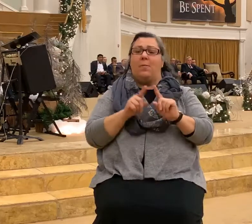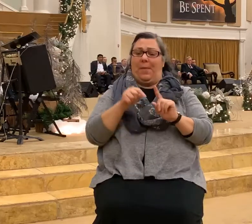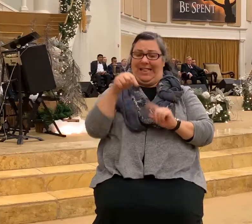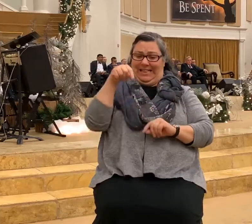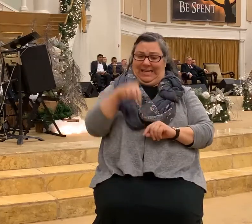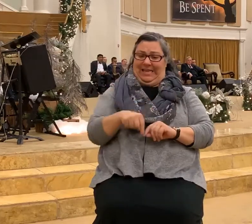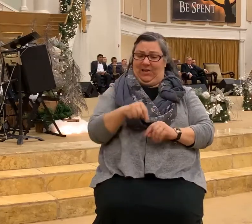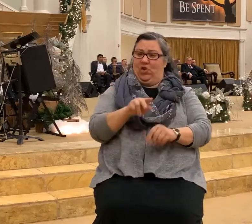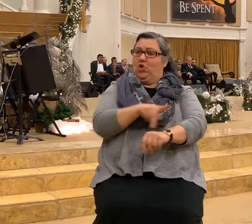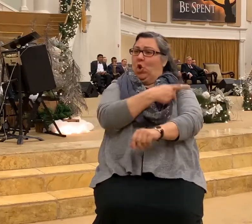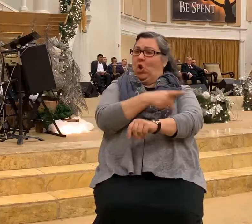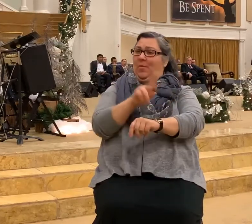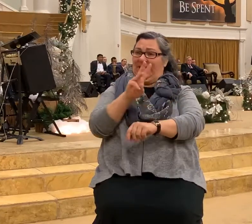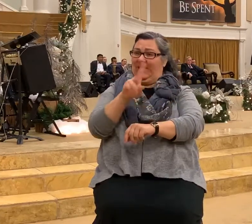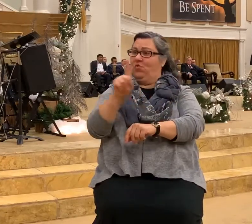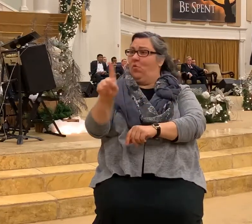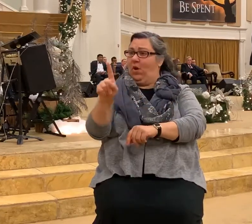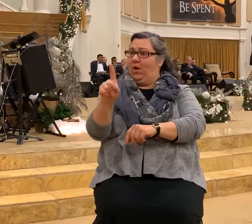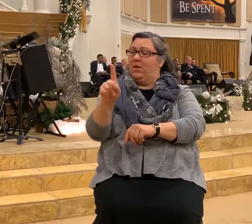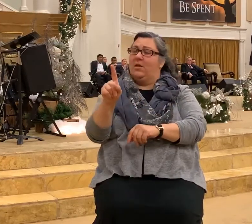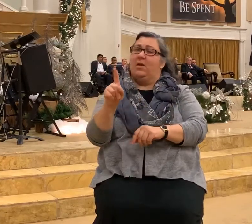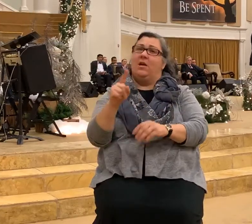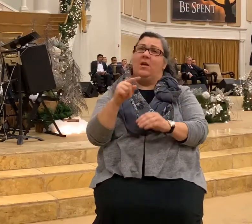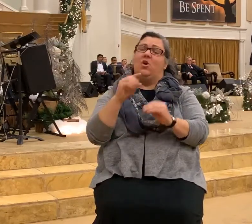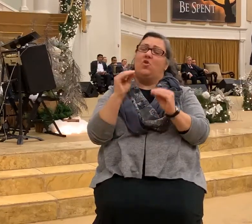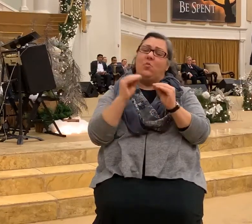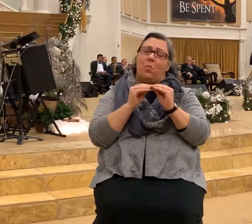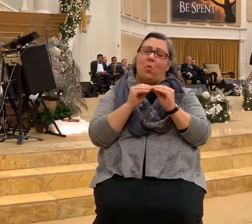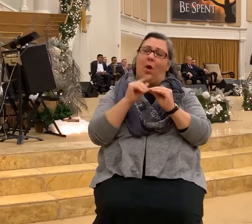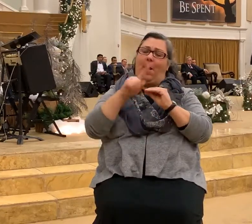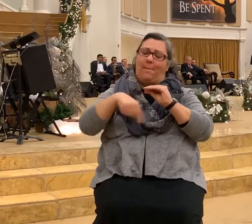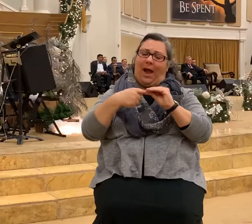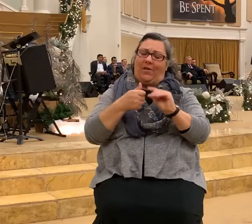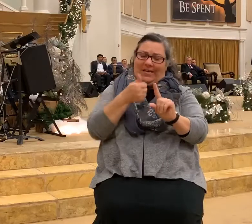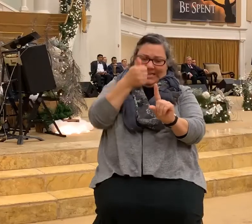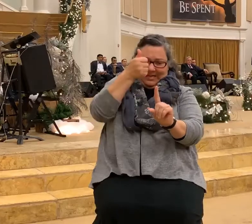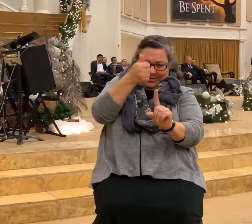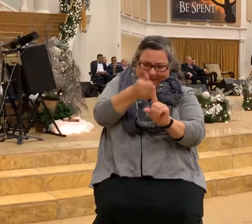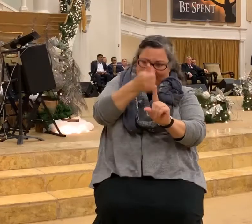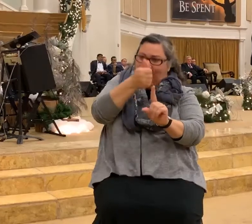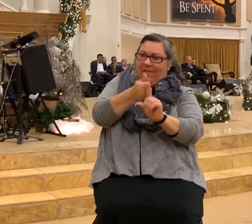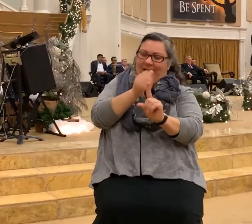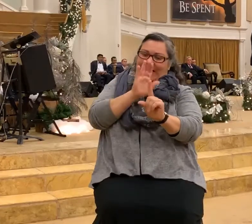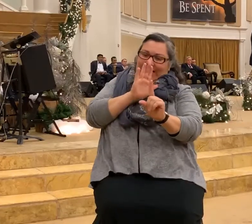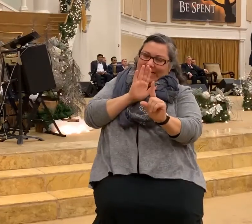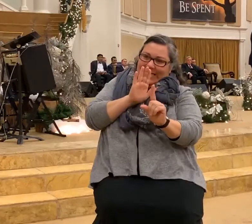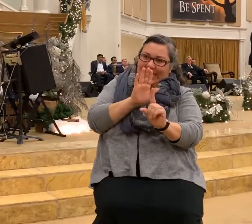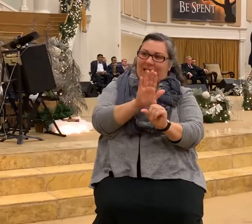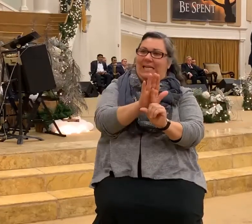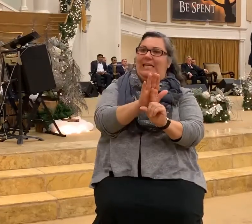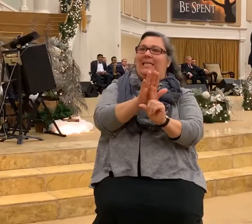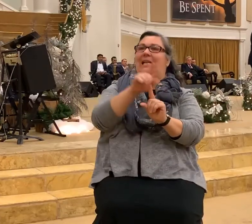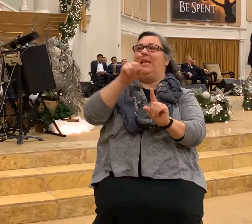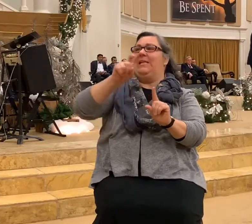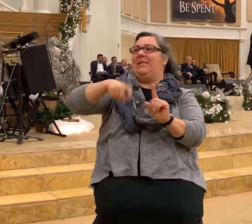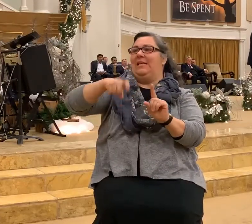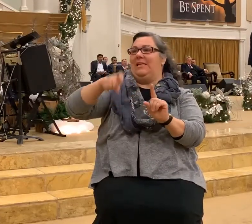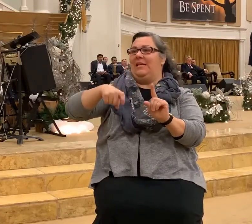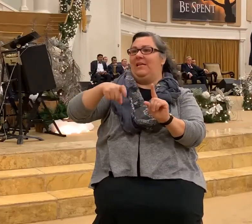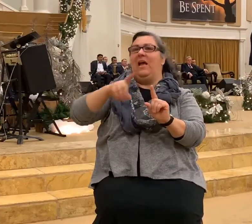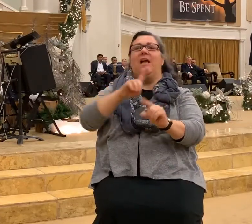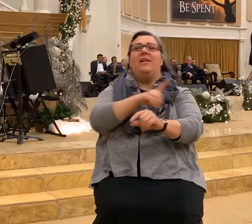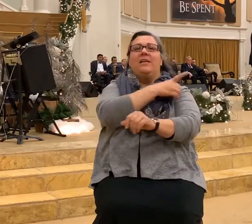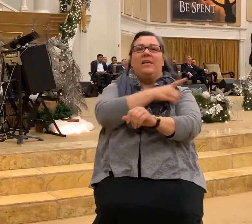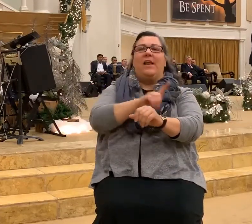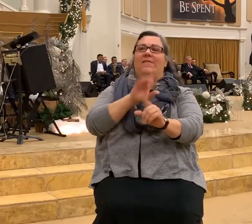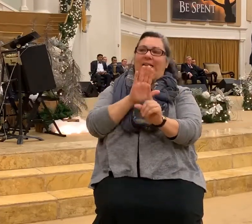particular psalm seems to be about the individual need of David himself,